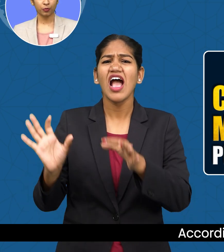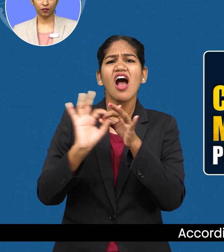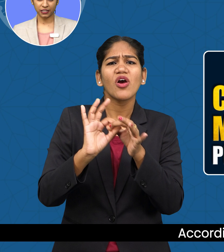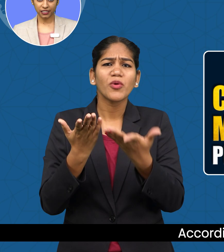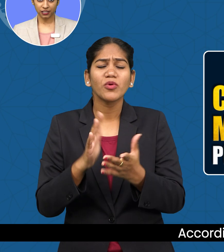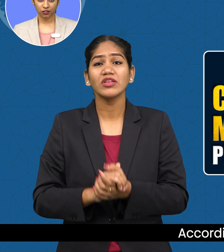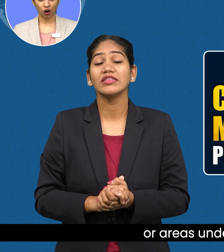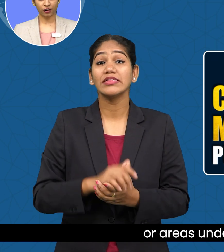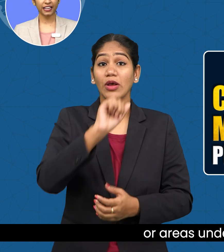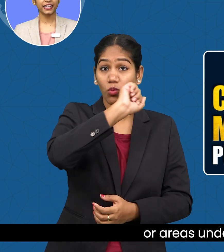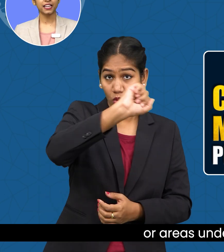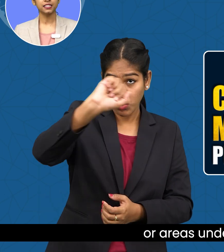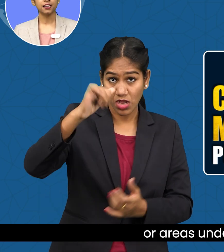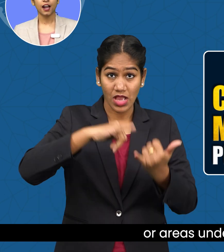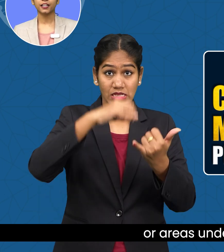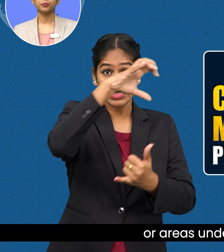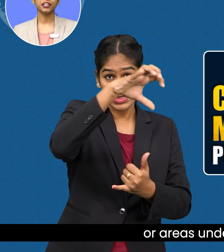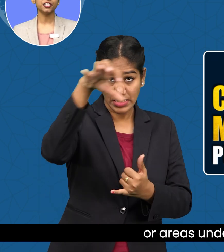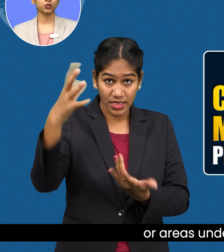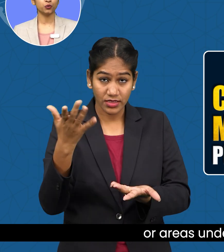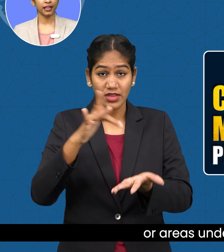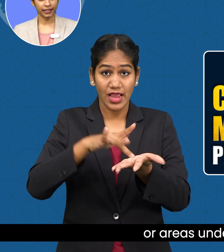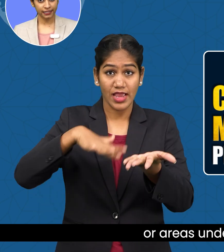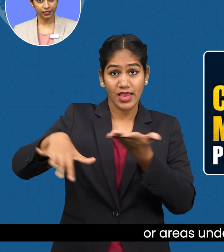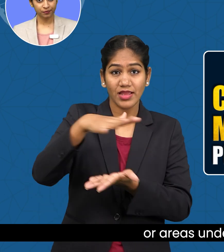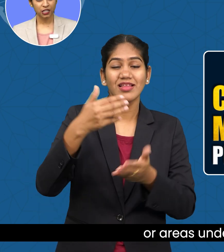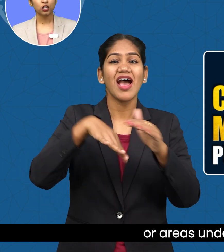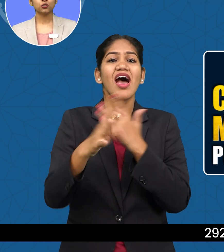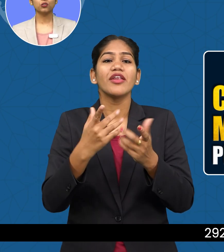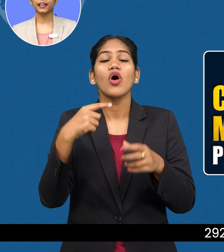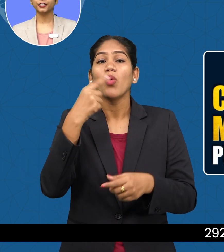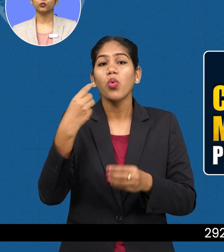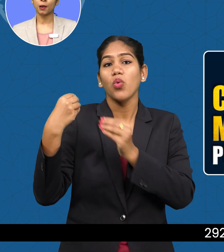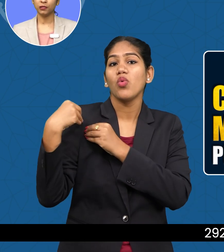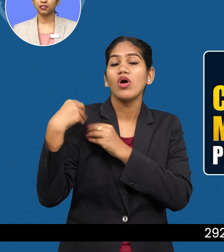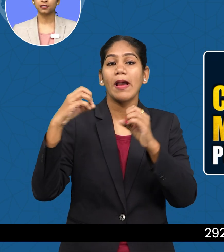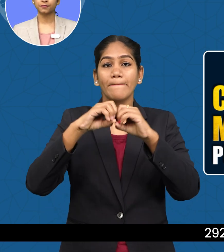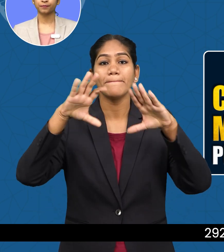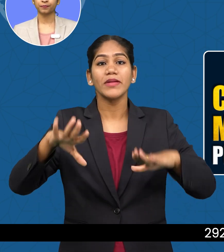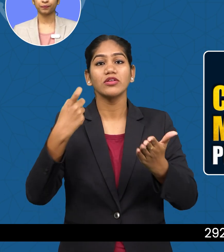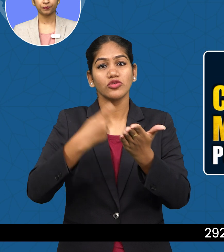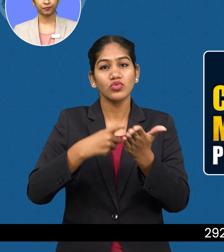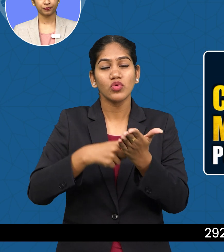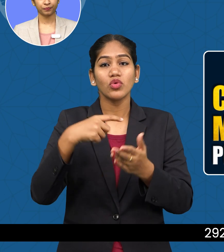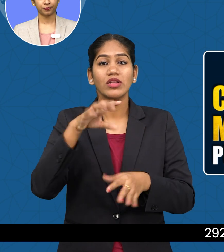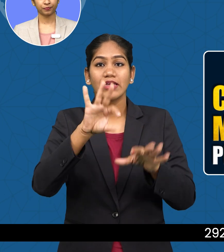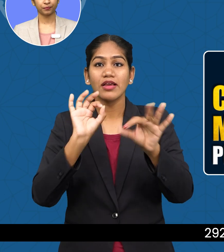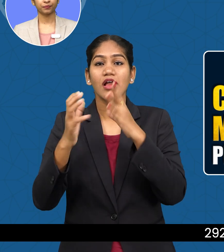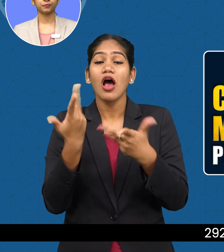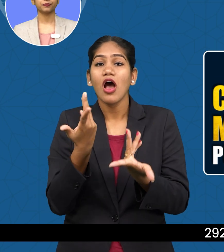Accordingly, provinces or areas under British rule elected 292 members